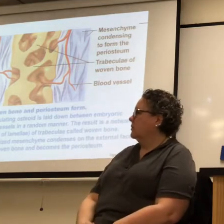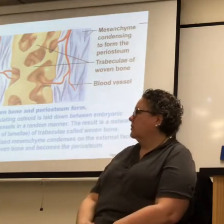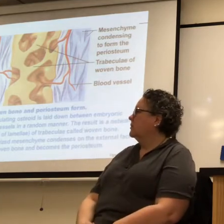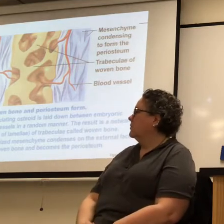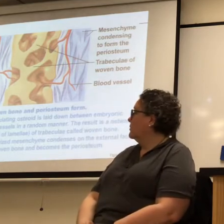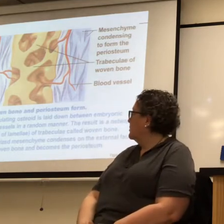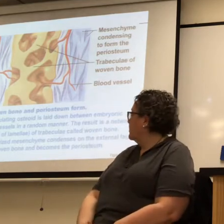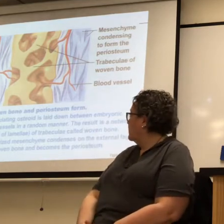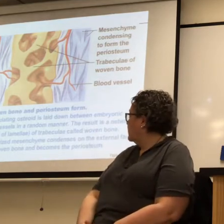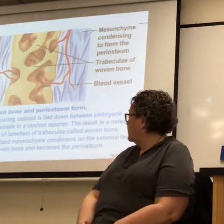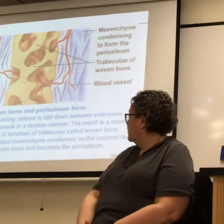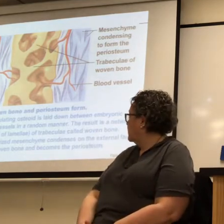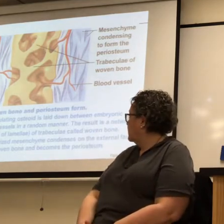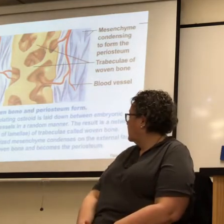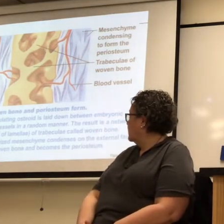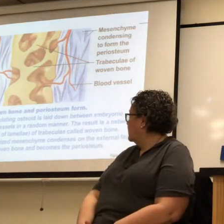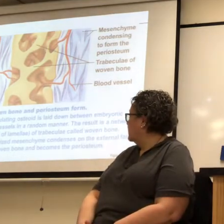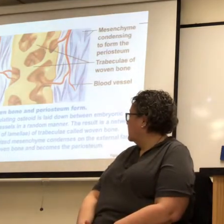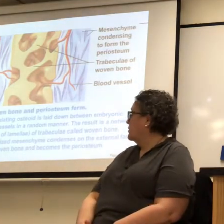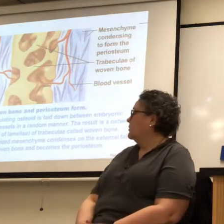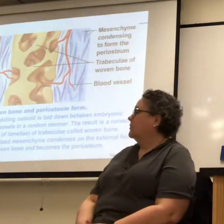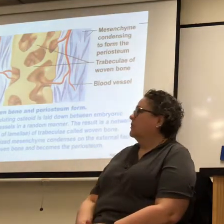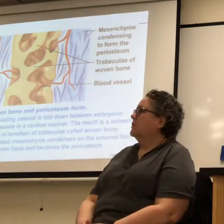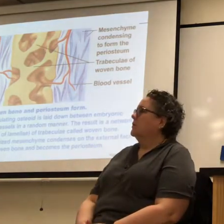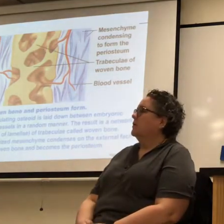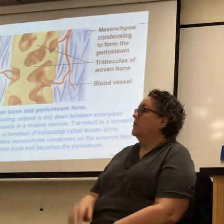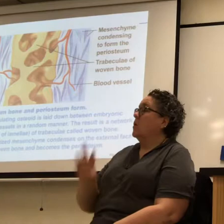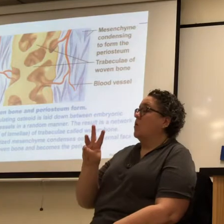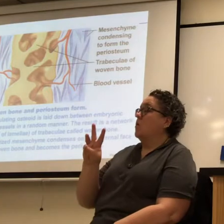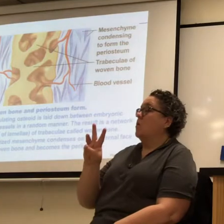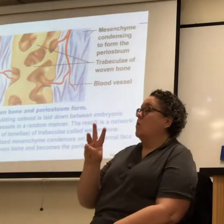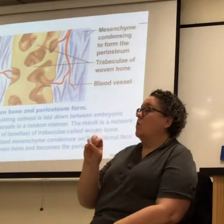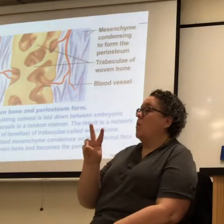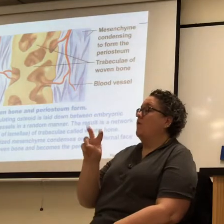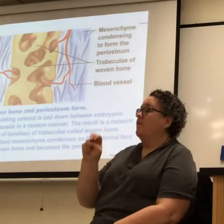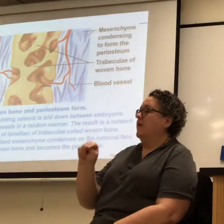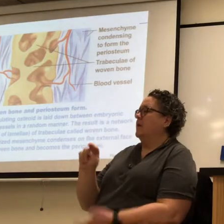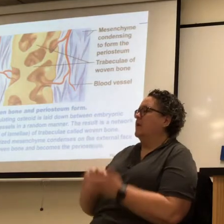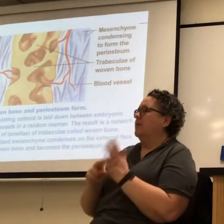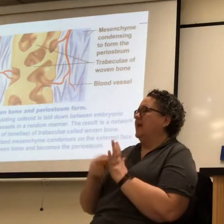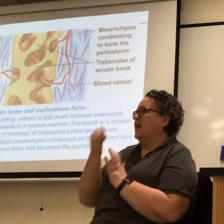Woven bone, again, that's, just think of that as immature bone.